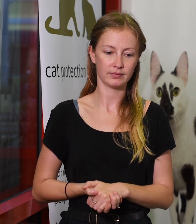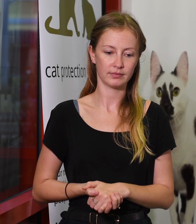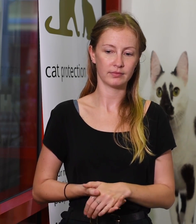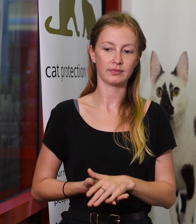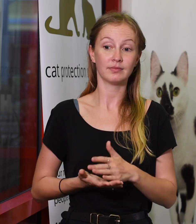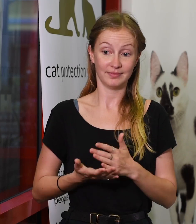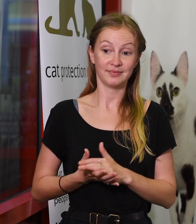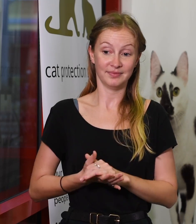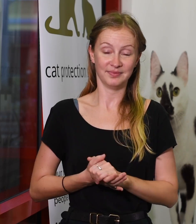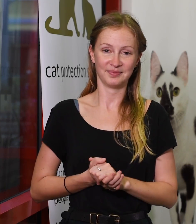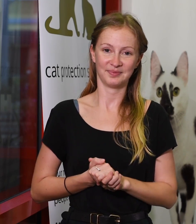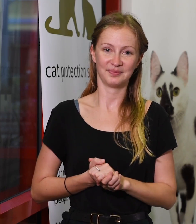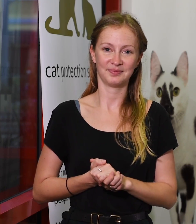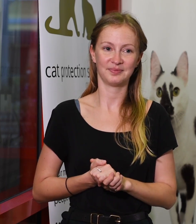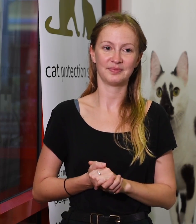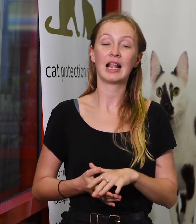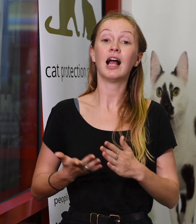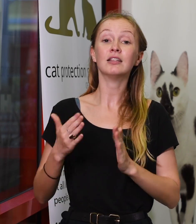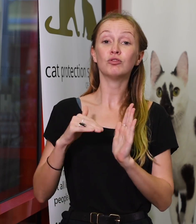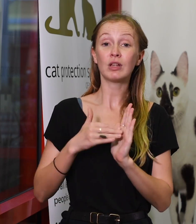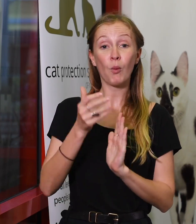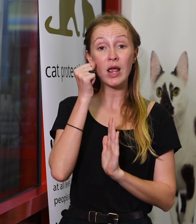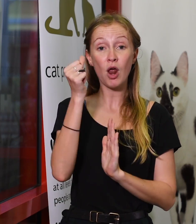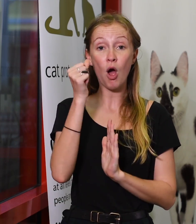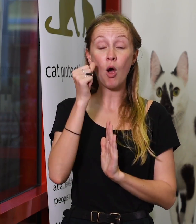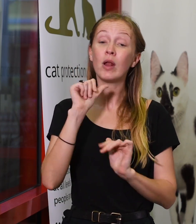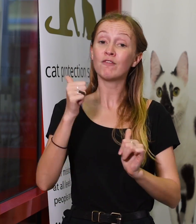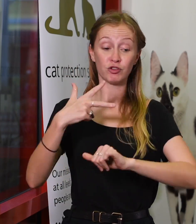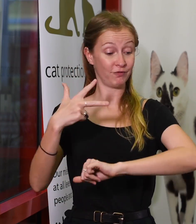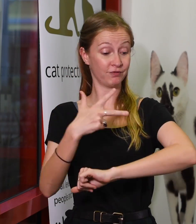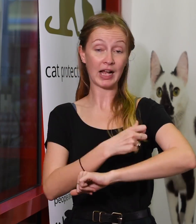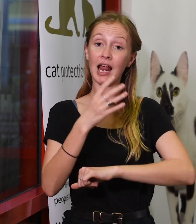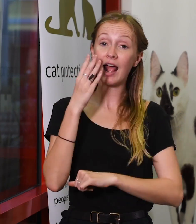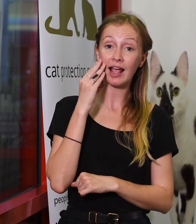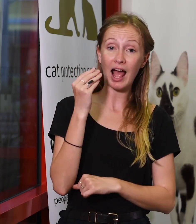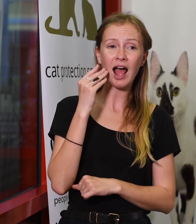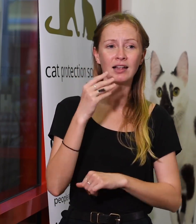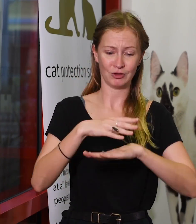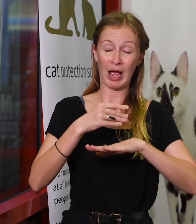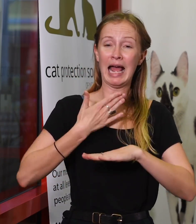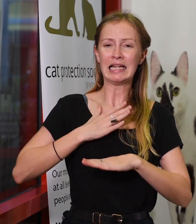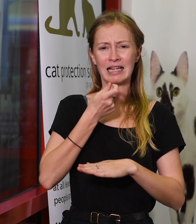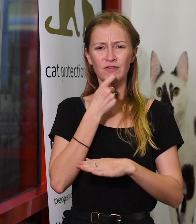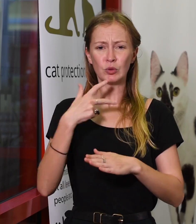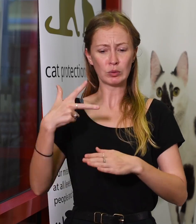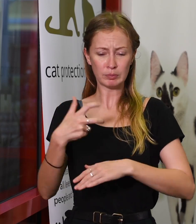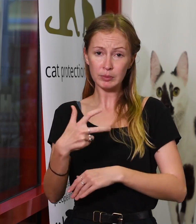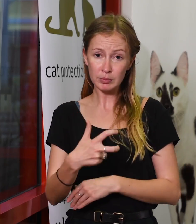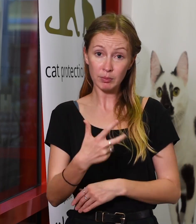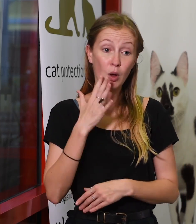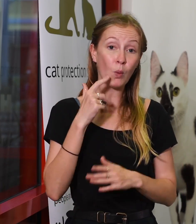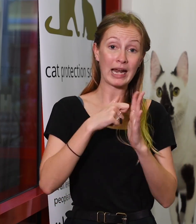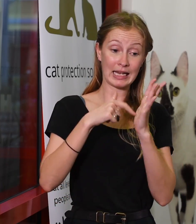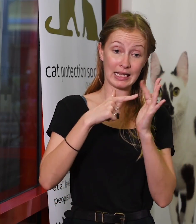we now know that when you get your cat vaccinated, it needs to have a number of shots as a kitten, and then it needs to have